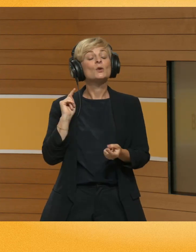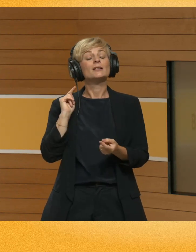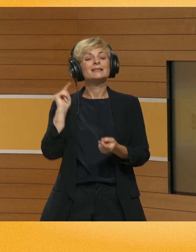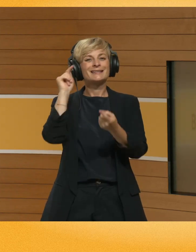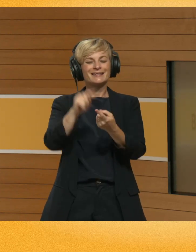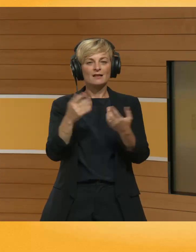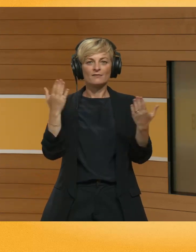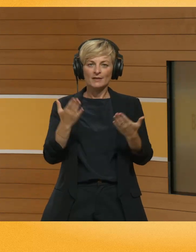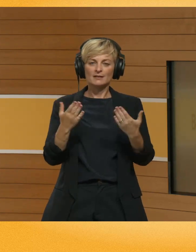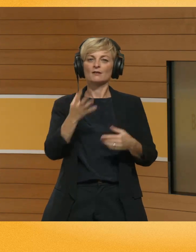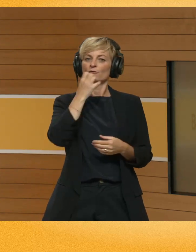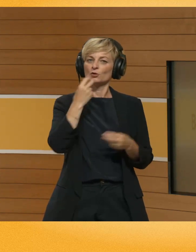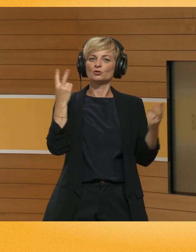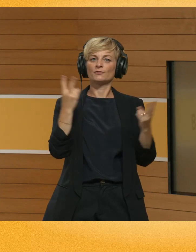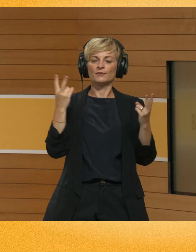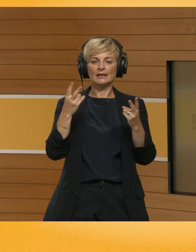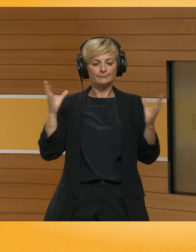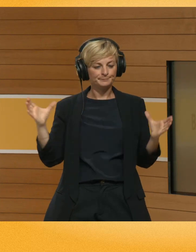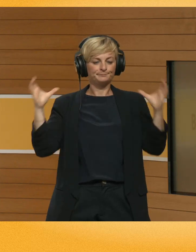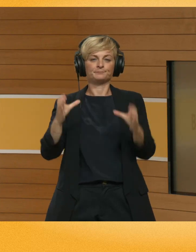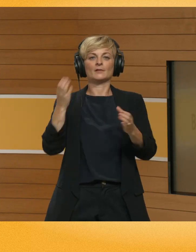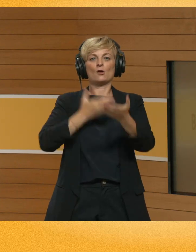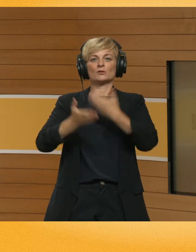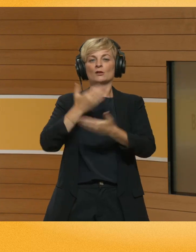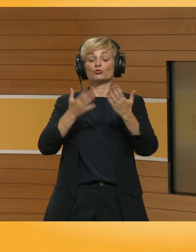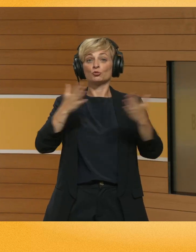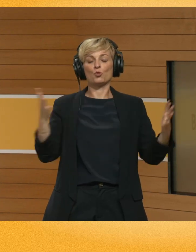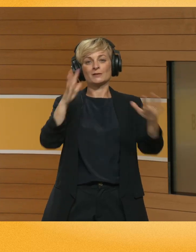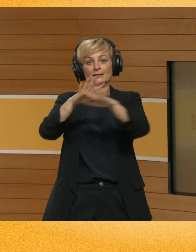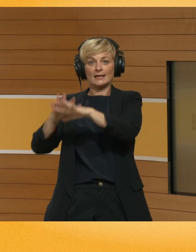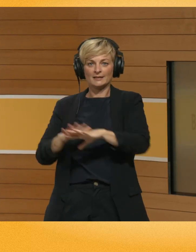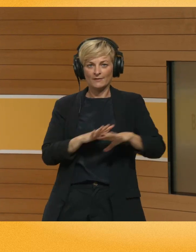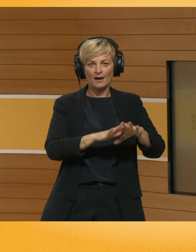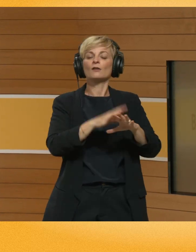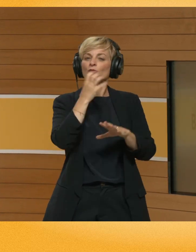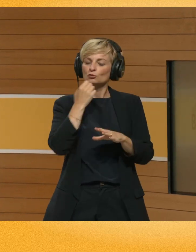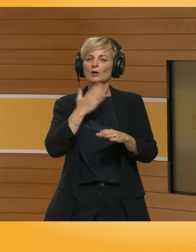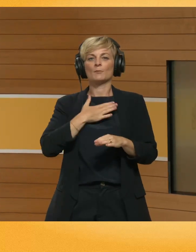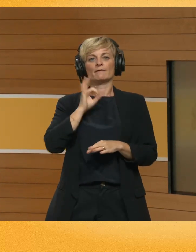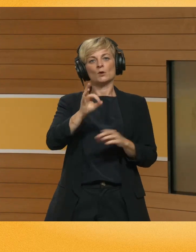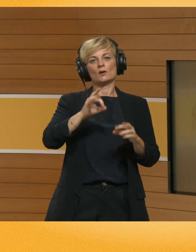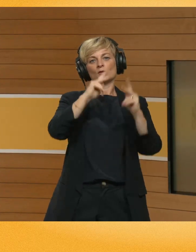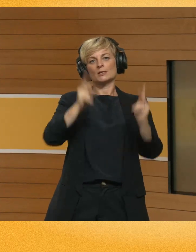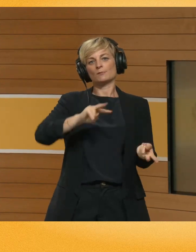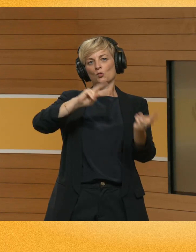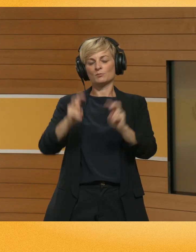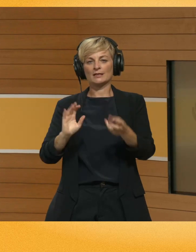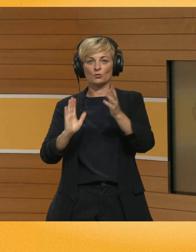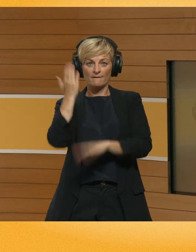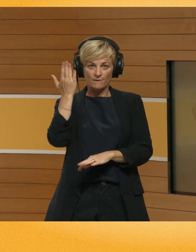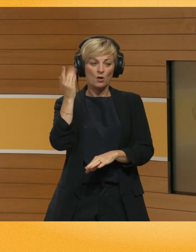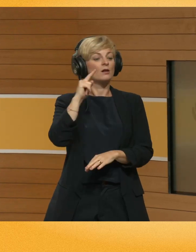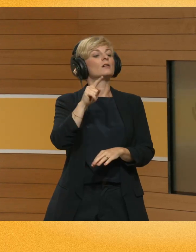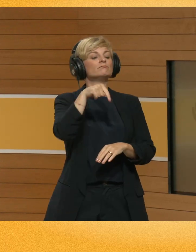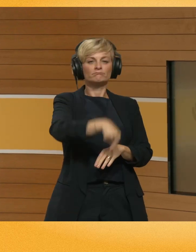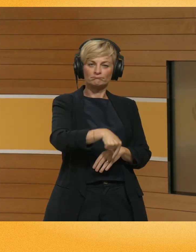can actually help with the implementation of such a concept. Not only at the national level, because